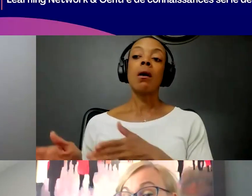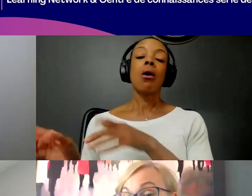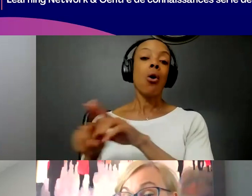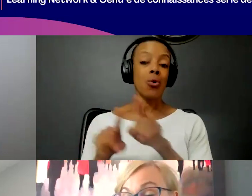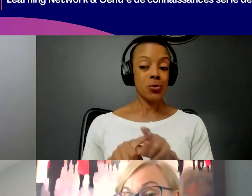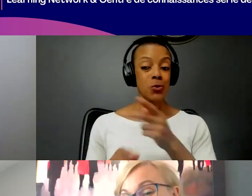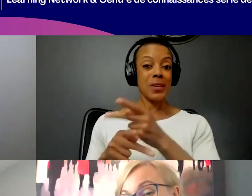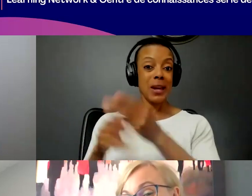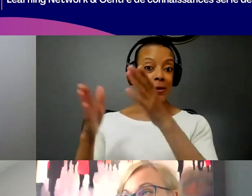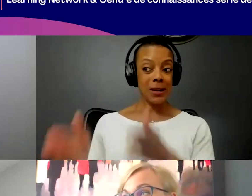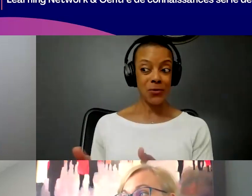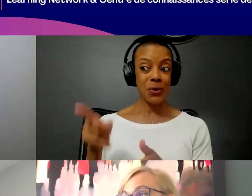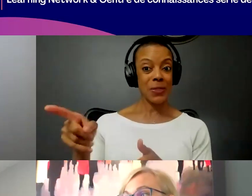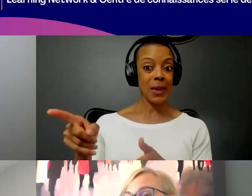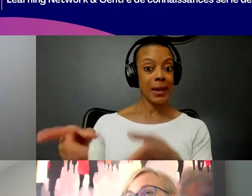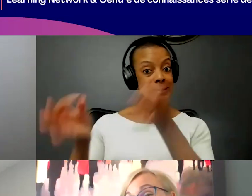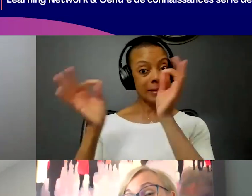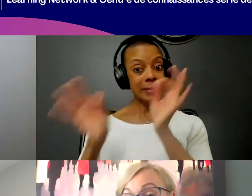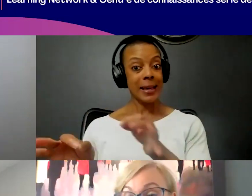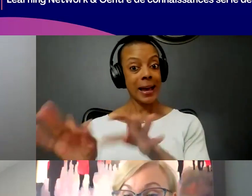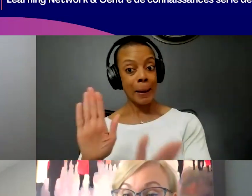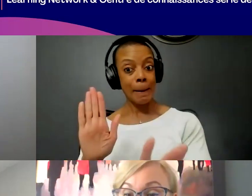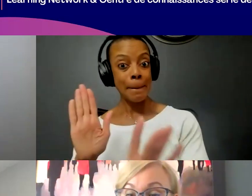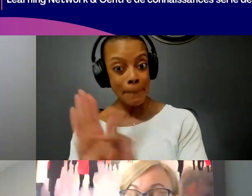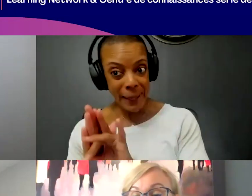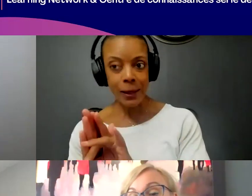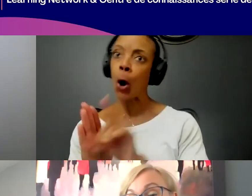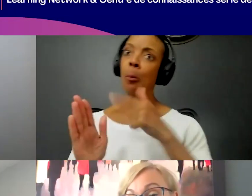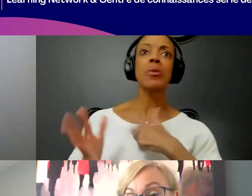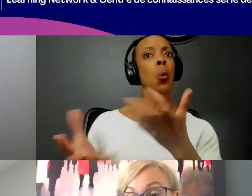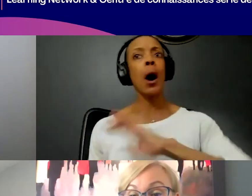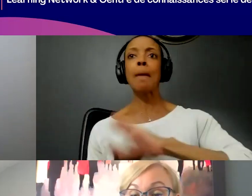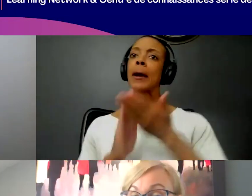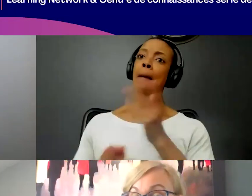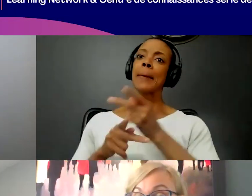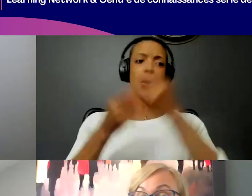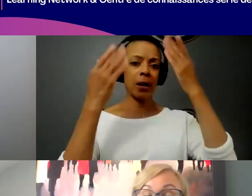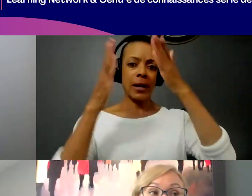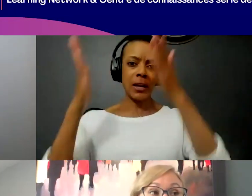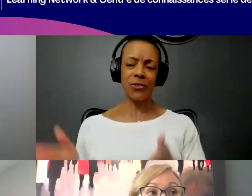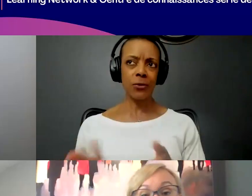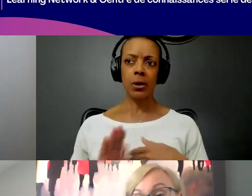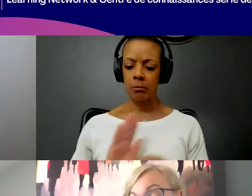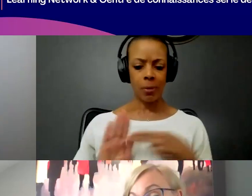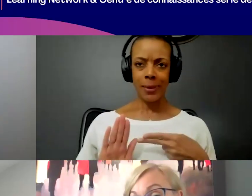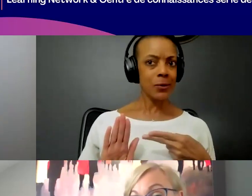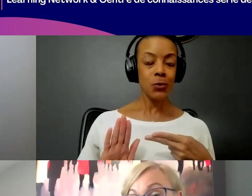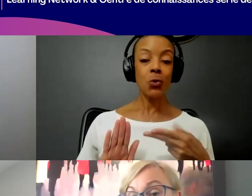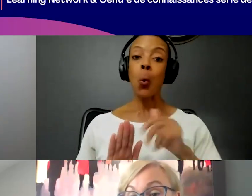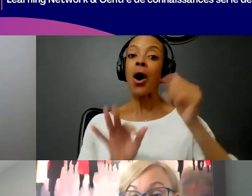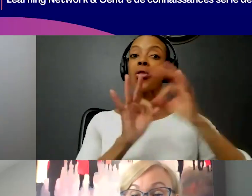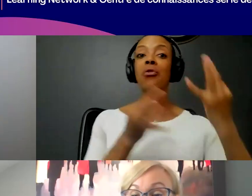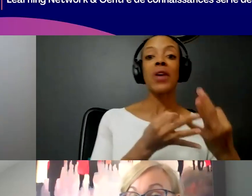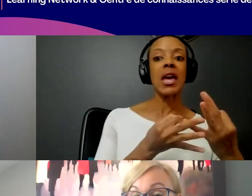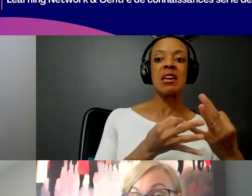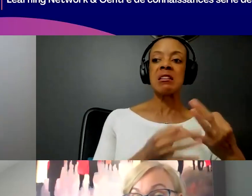is not choosing really to be the caregiver. There's a lot of pressure from other family members, sometimes